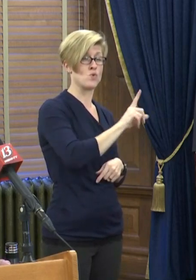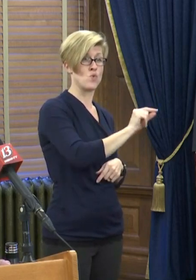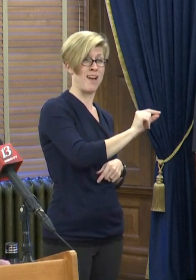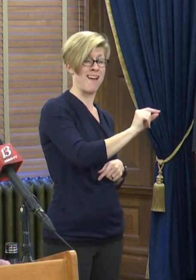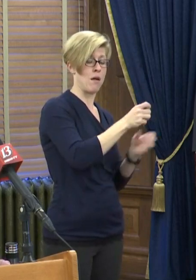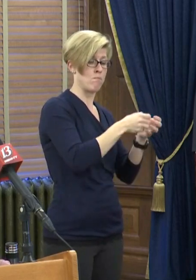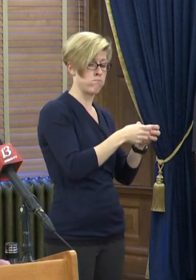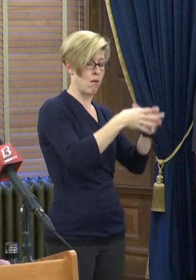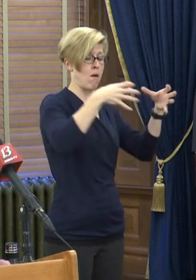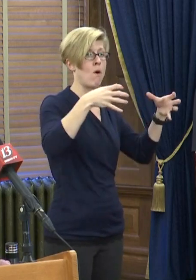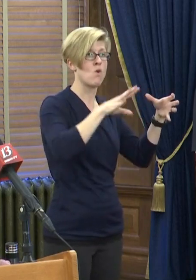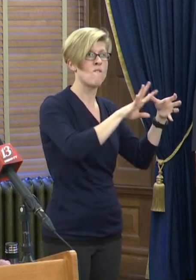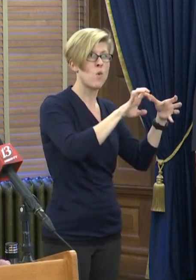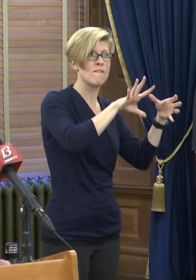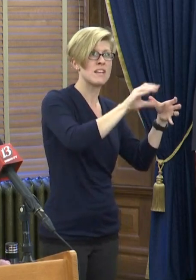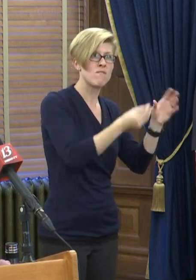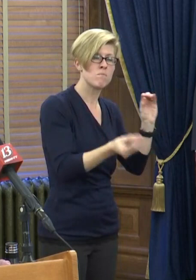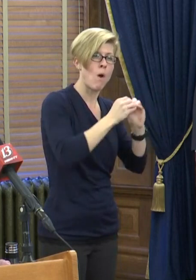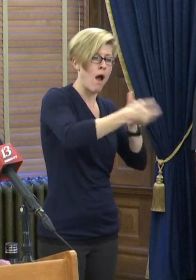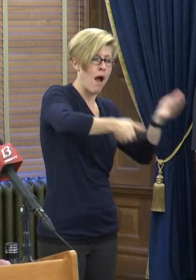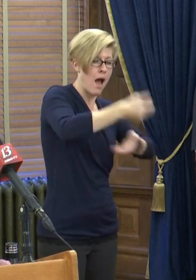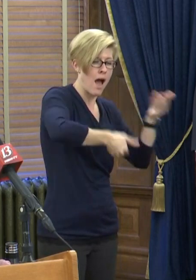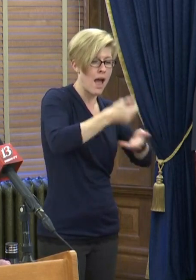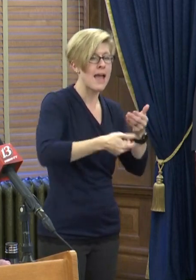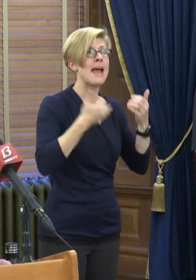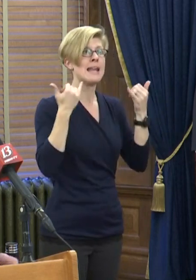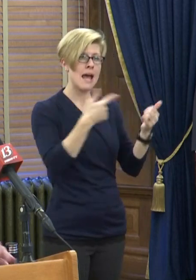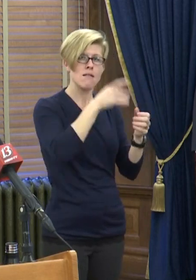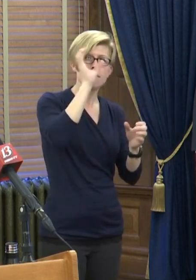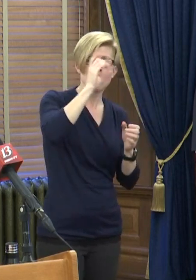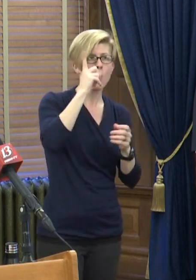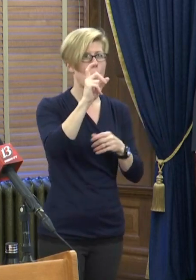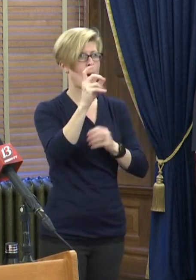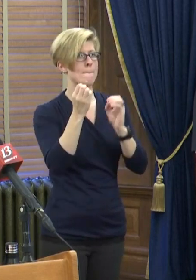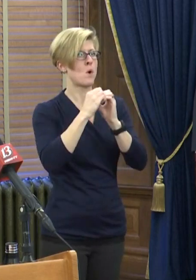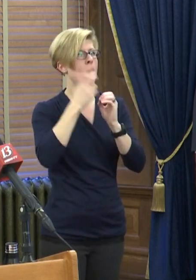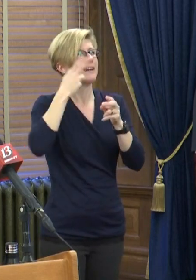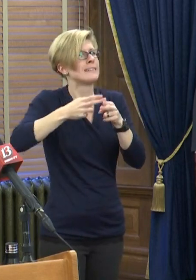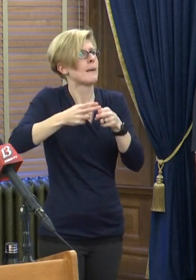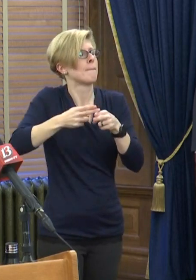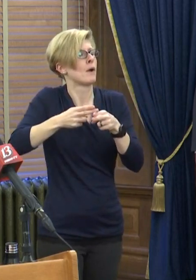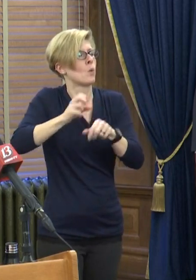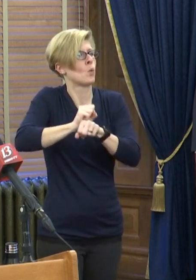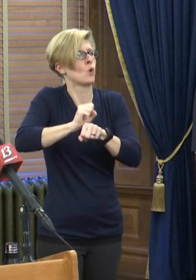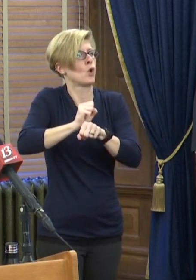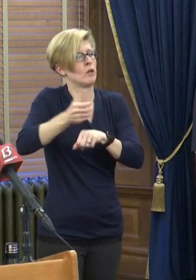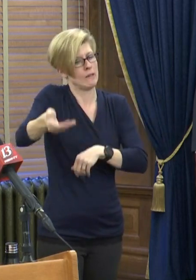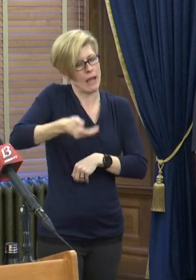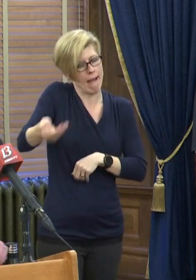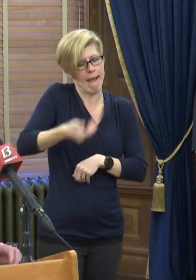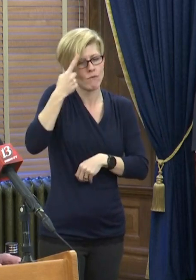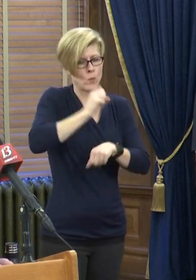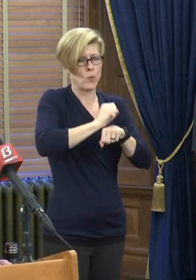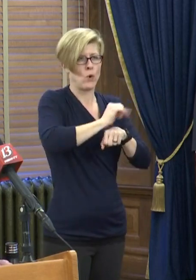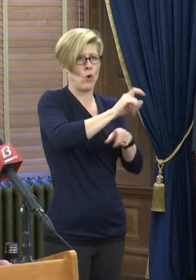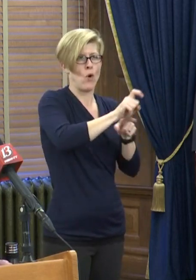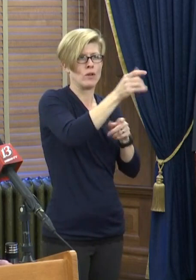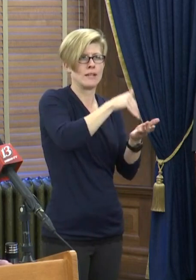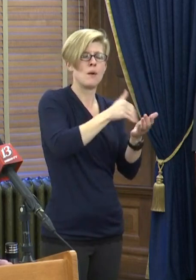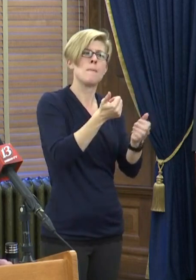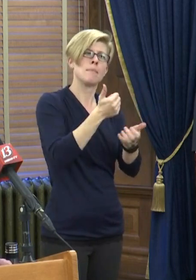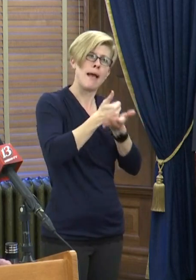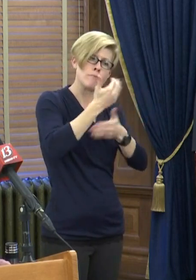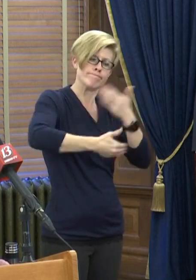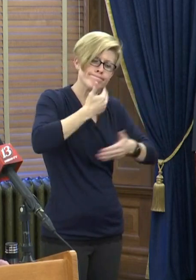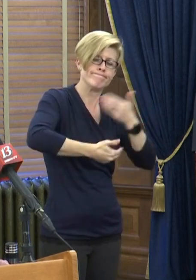450 people, and they're in the process now of hiring another 100 temporary staff to assist more people more quickly.